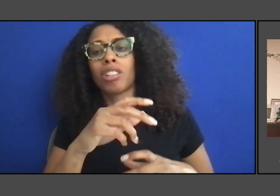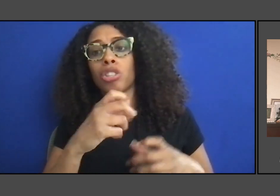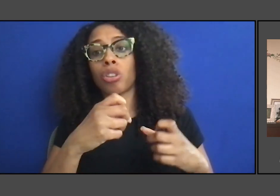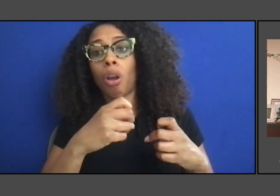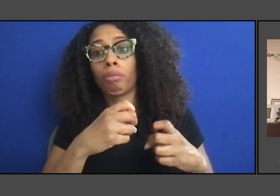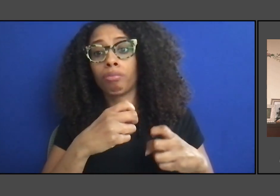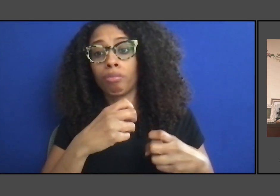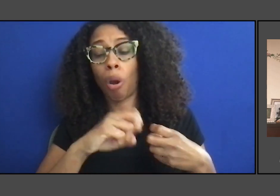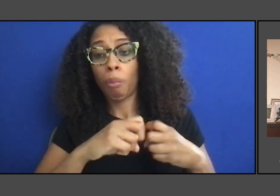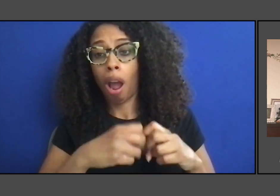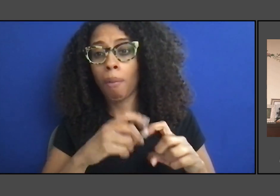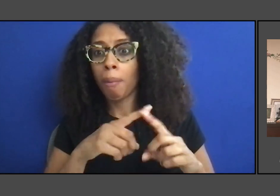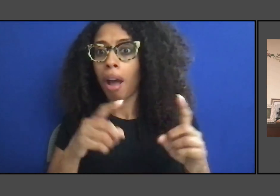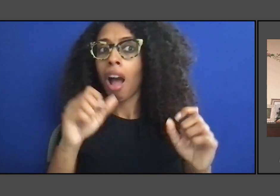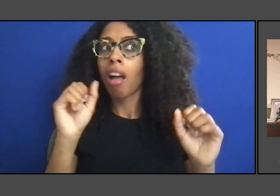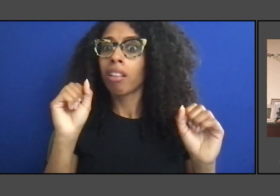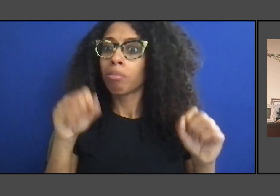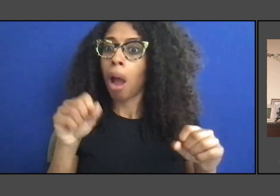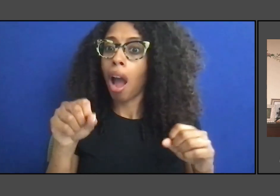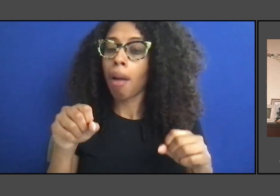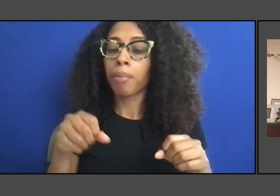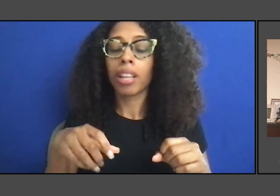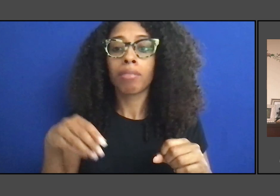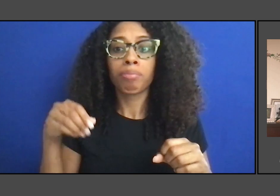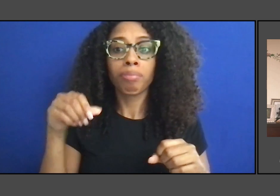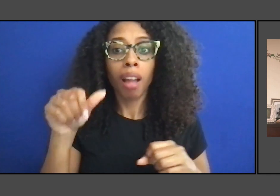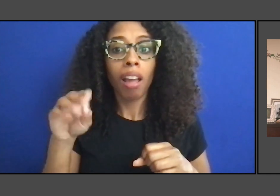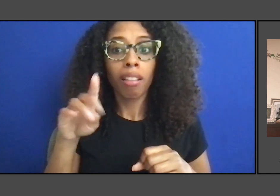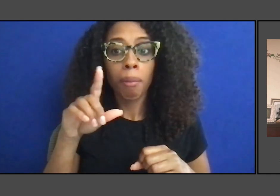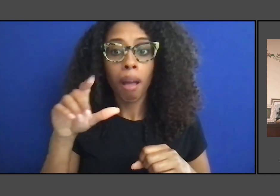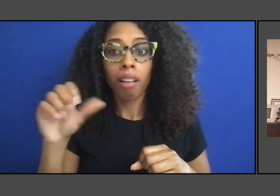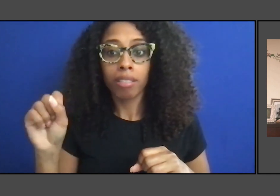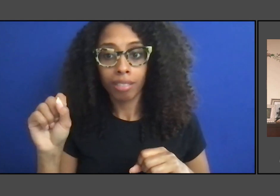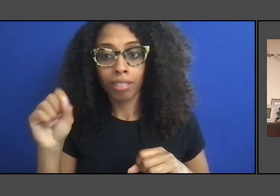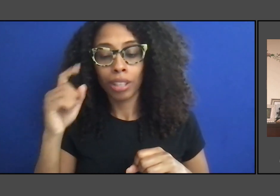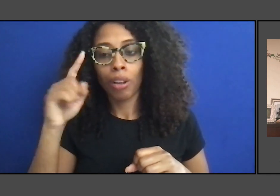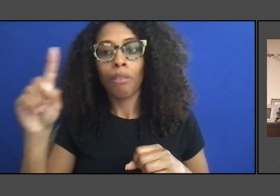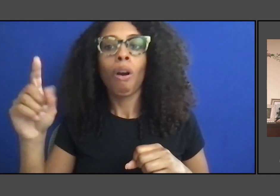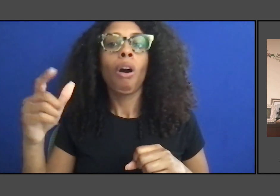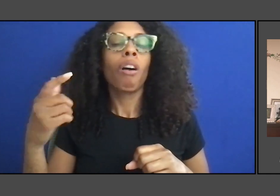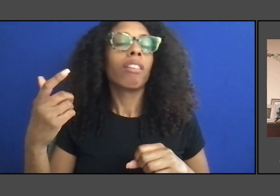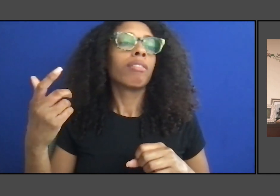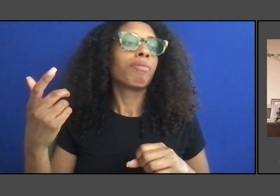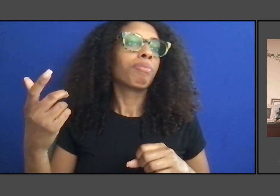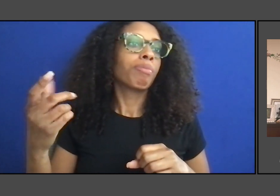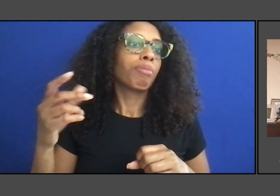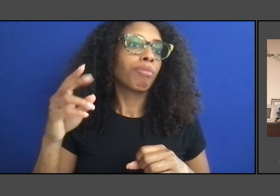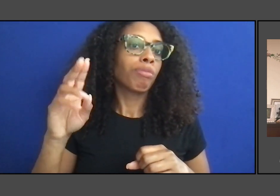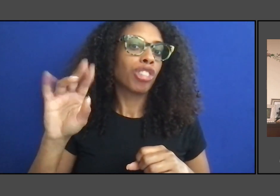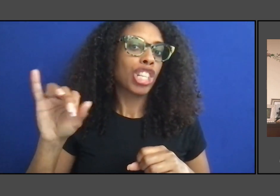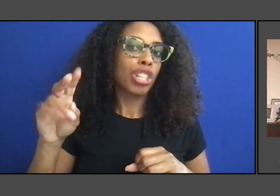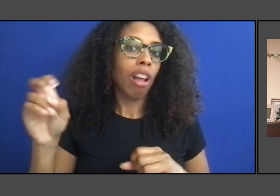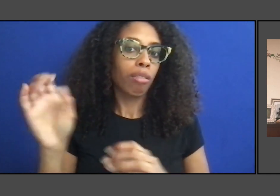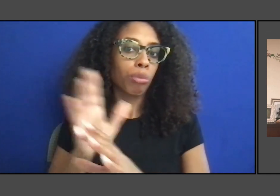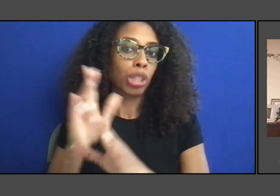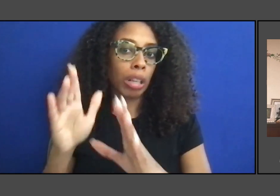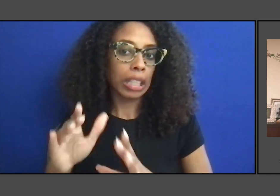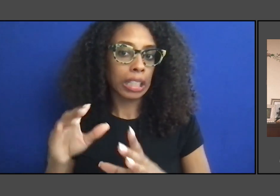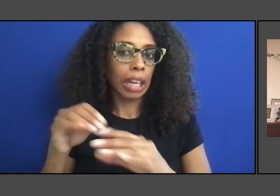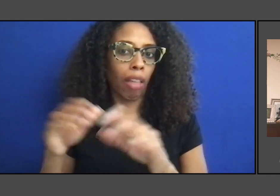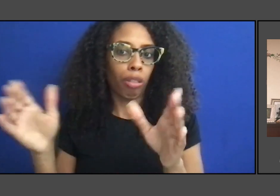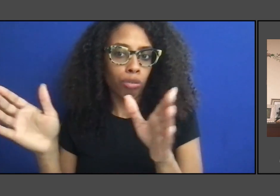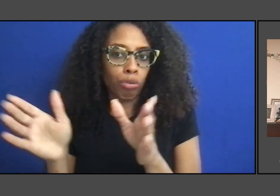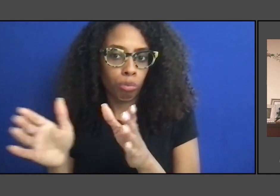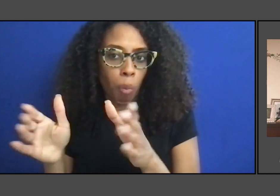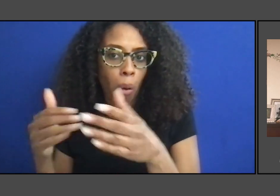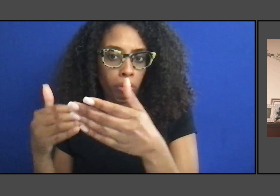are playing in the smaller rooms. But I do feel like we have to let go